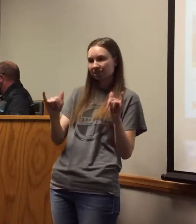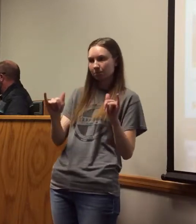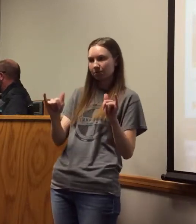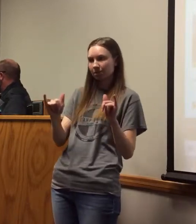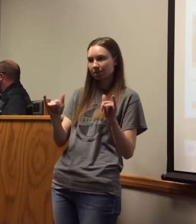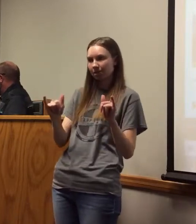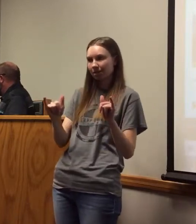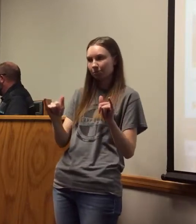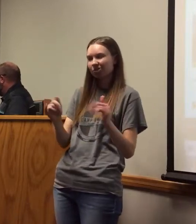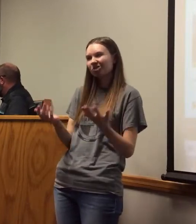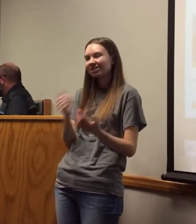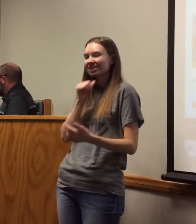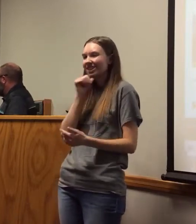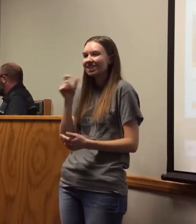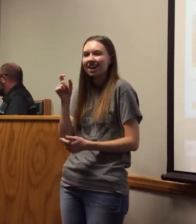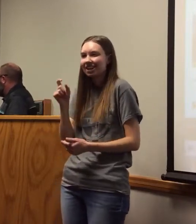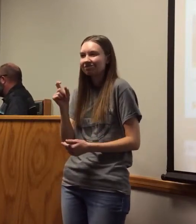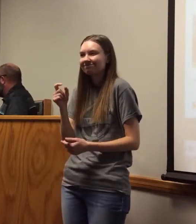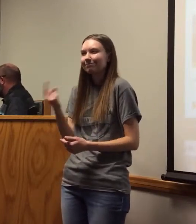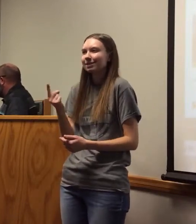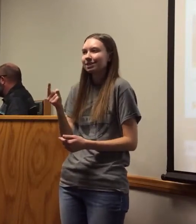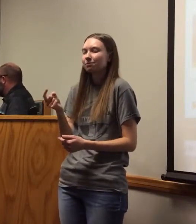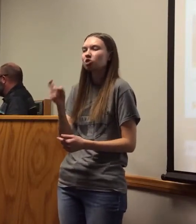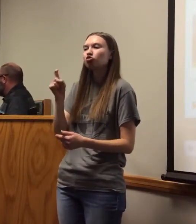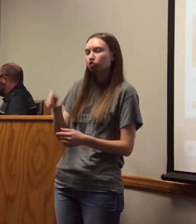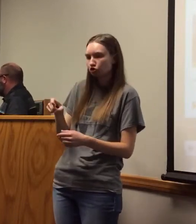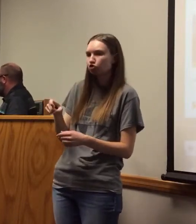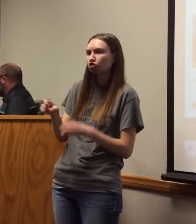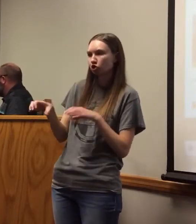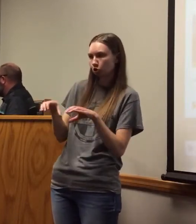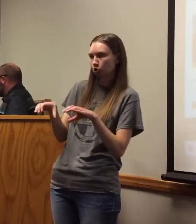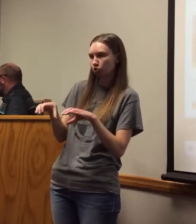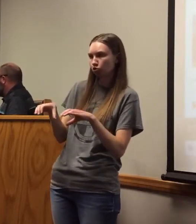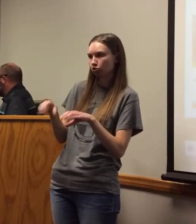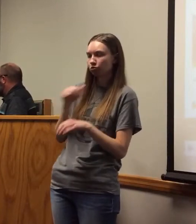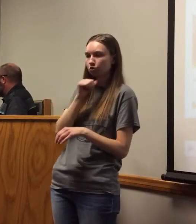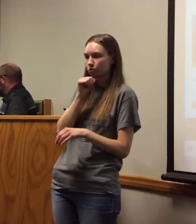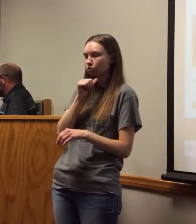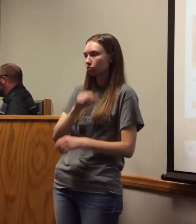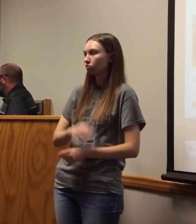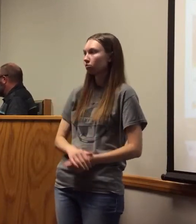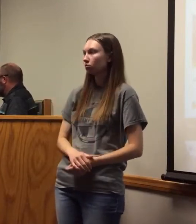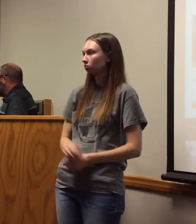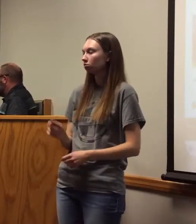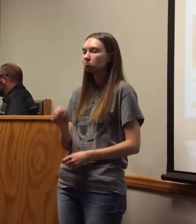sure that Anthony has complete access as well as you guys do. Oh, okay, that sounds great.